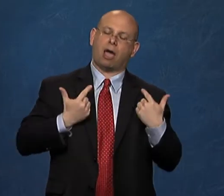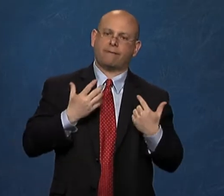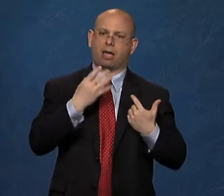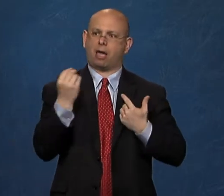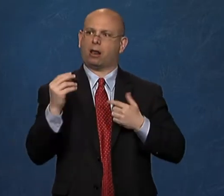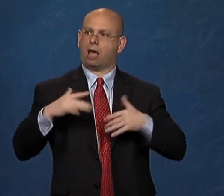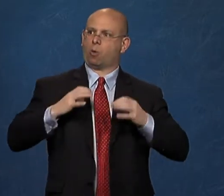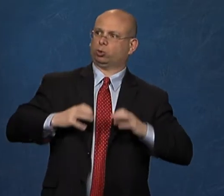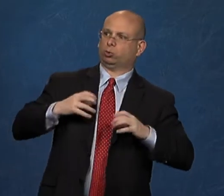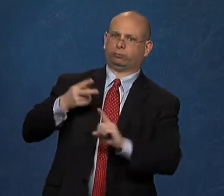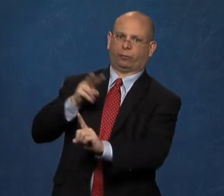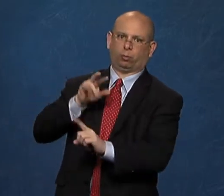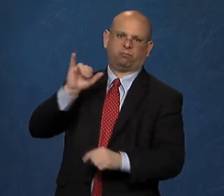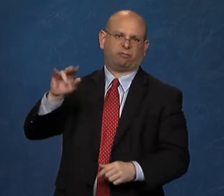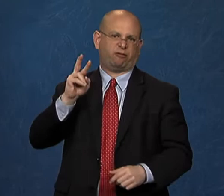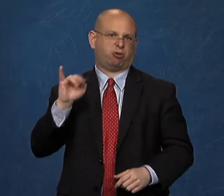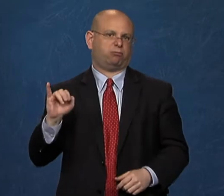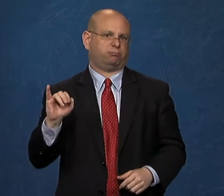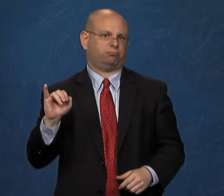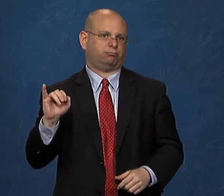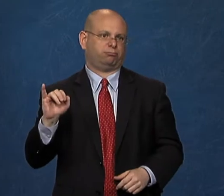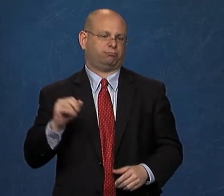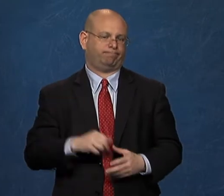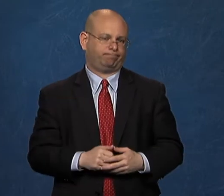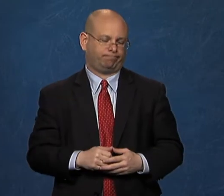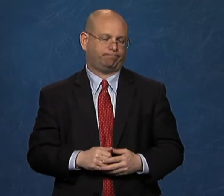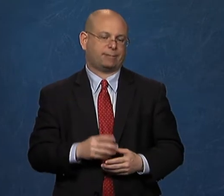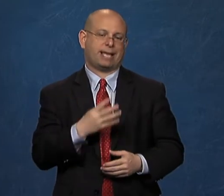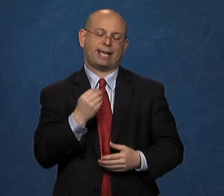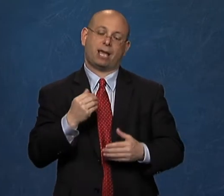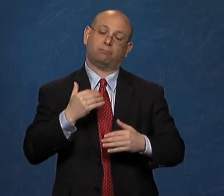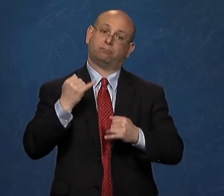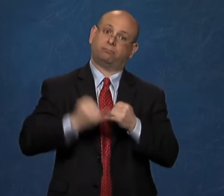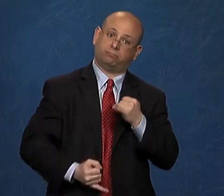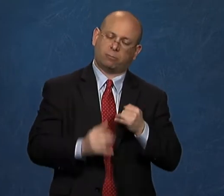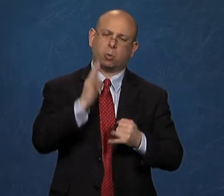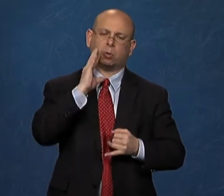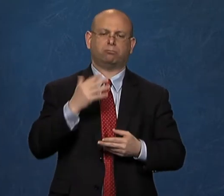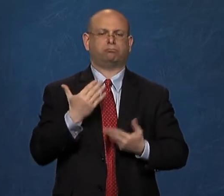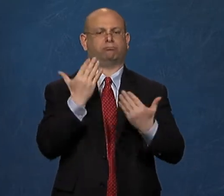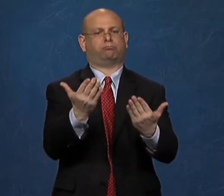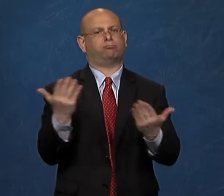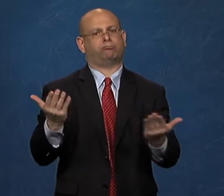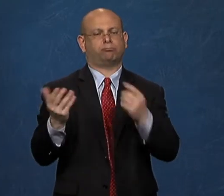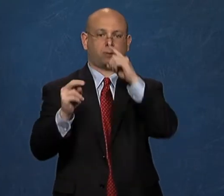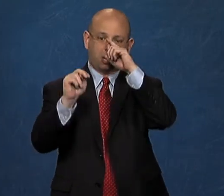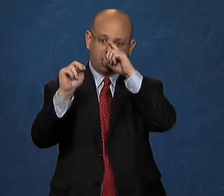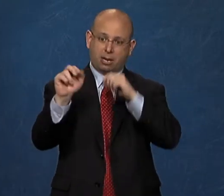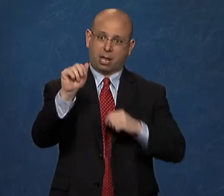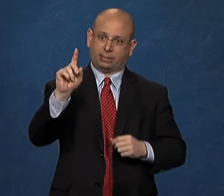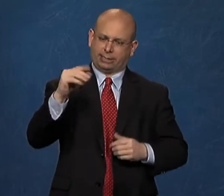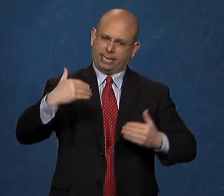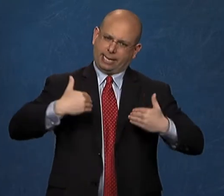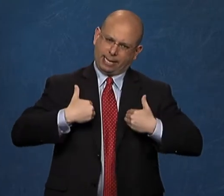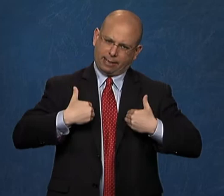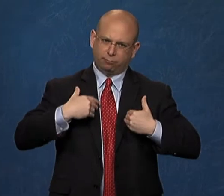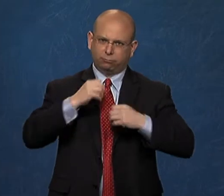areas. So how those VRI services are used and actually work throughout each of those arenas in everyday life. And